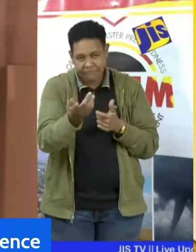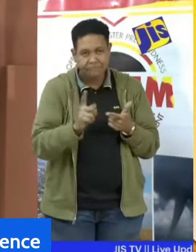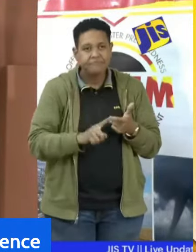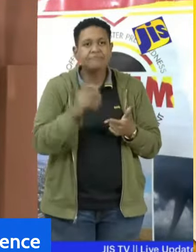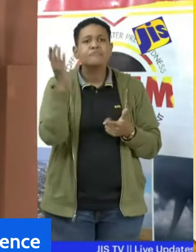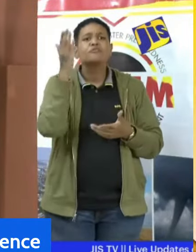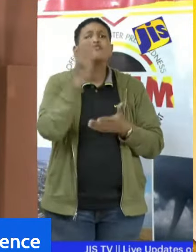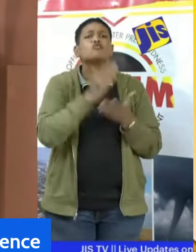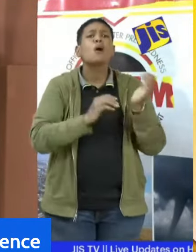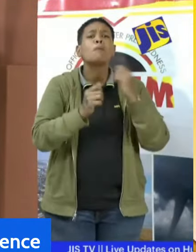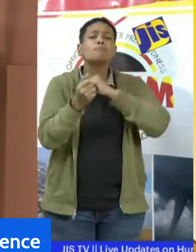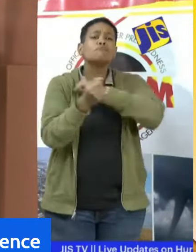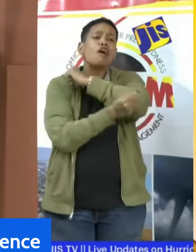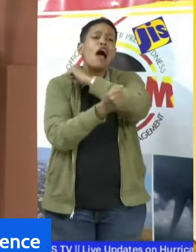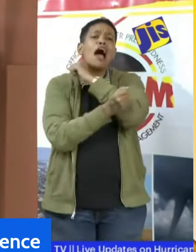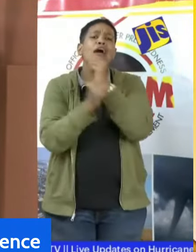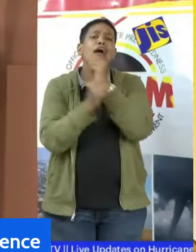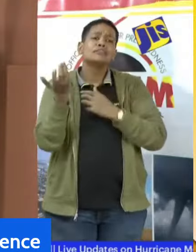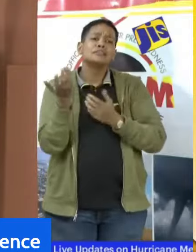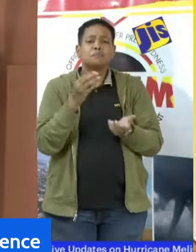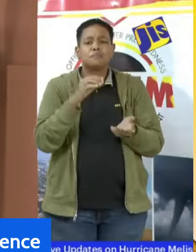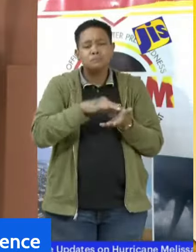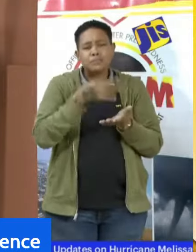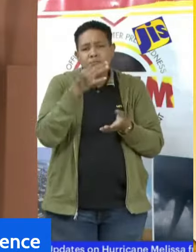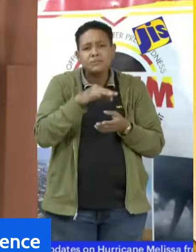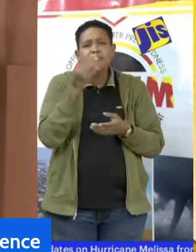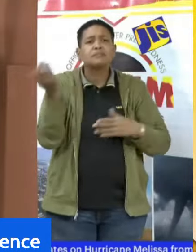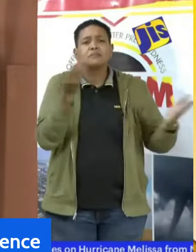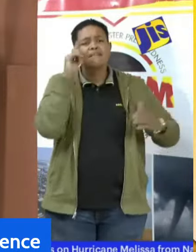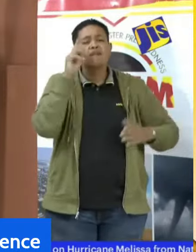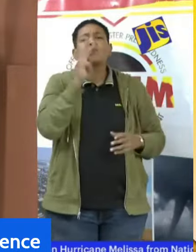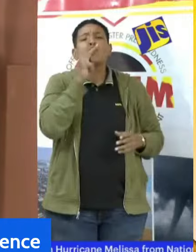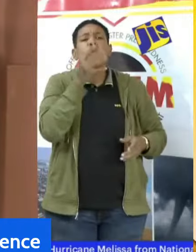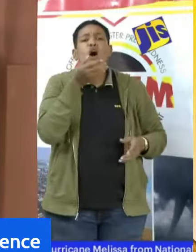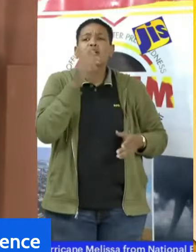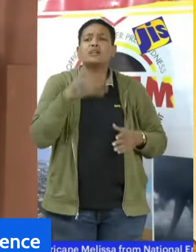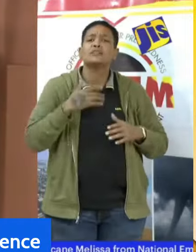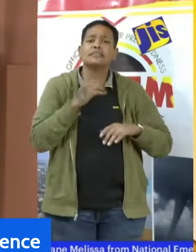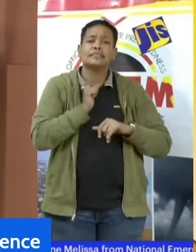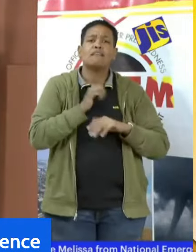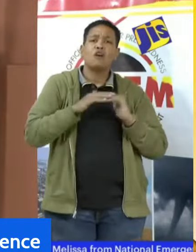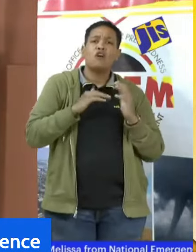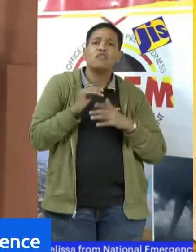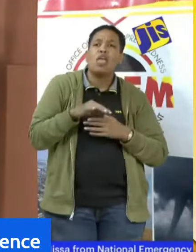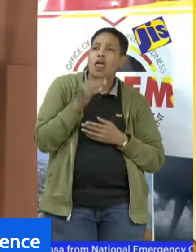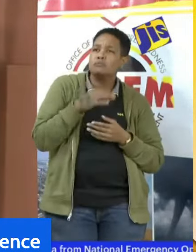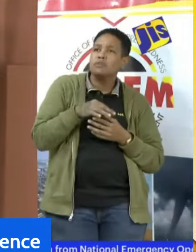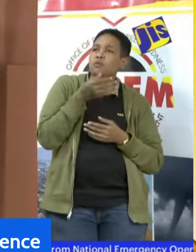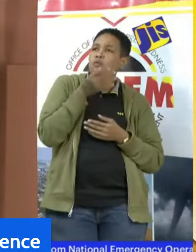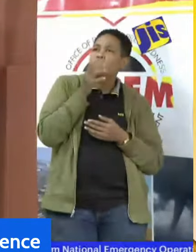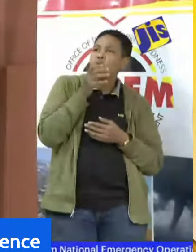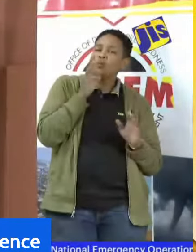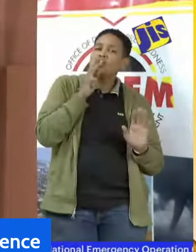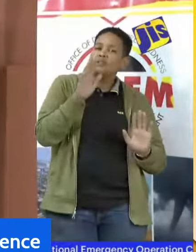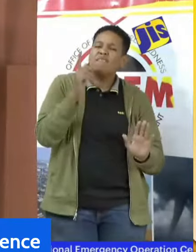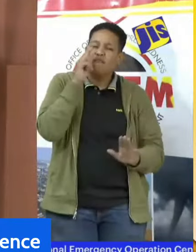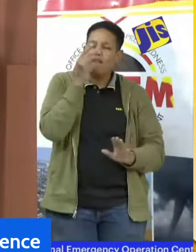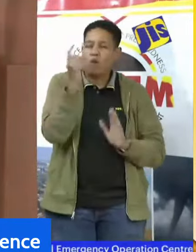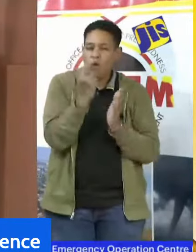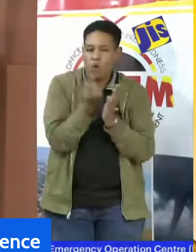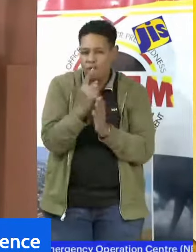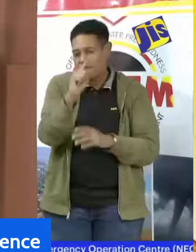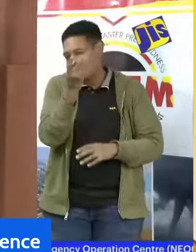walk with some biscuit for the first couple of hours, some water to make yourselves comfortable. And it is important